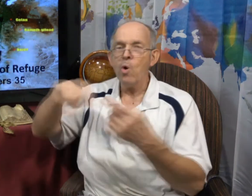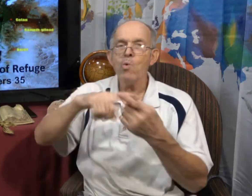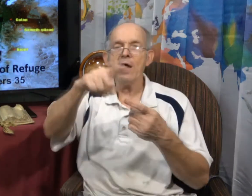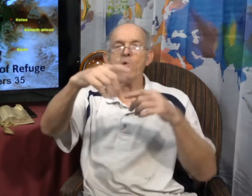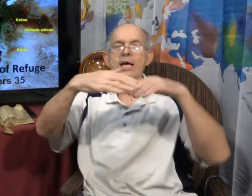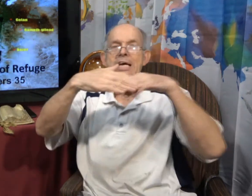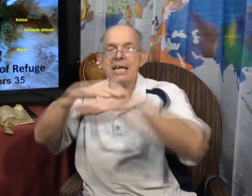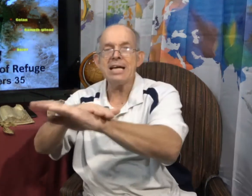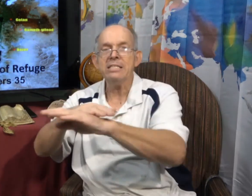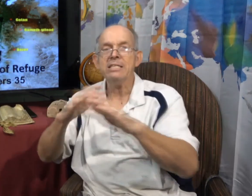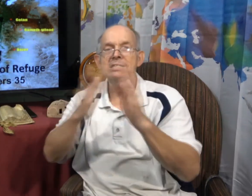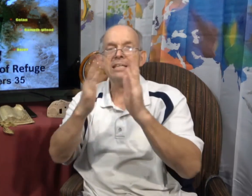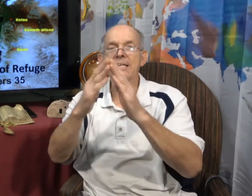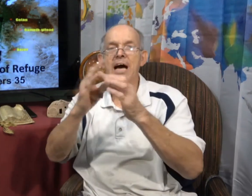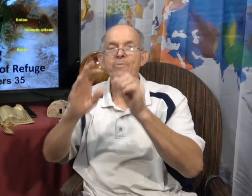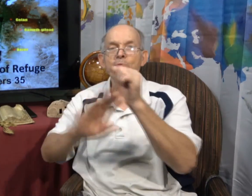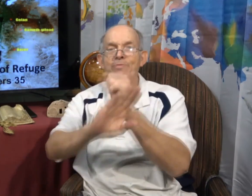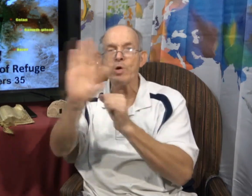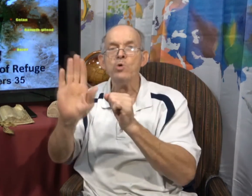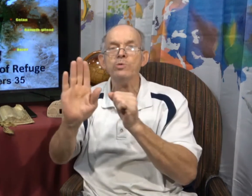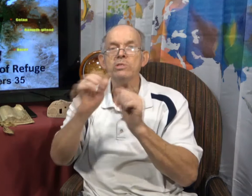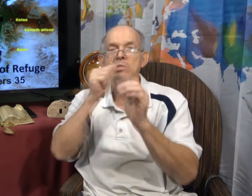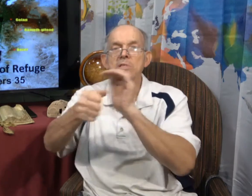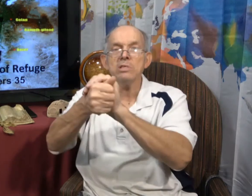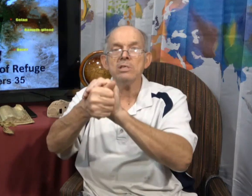When you're in the city and refuse,